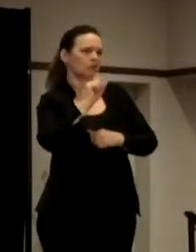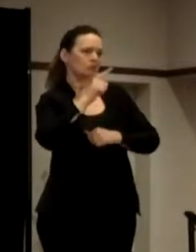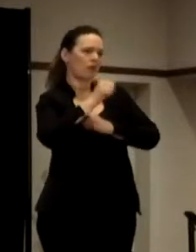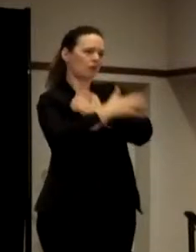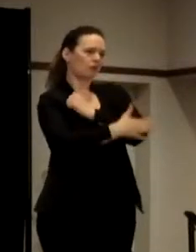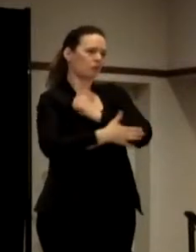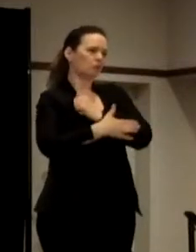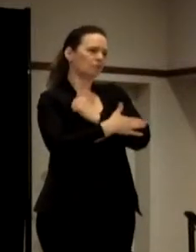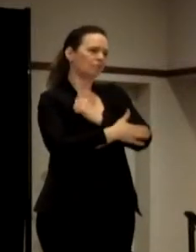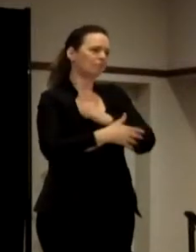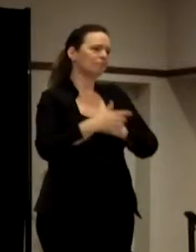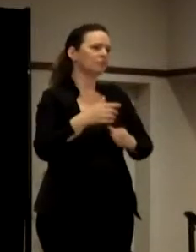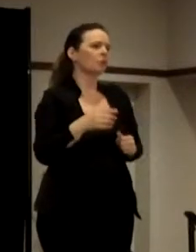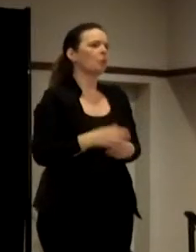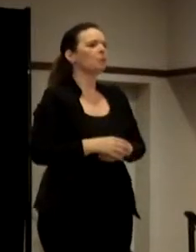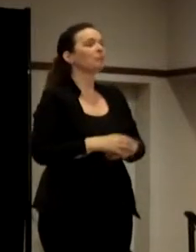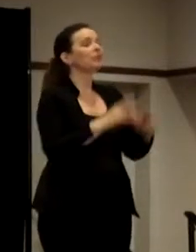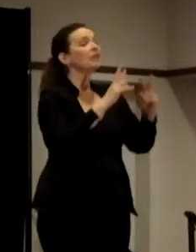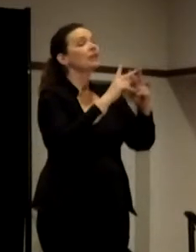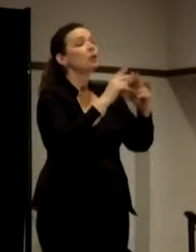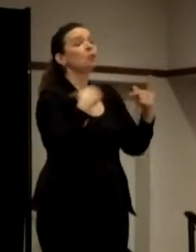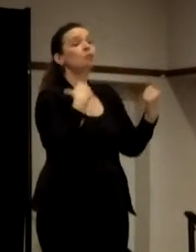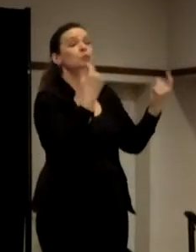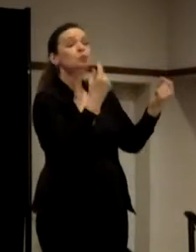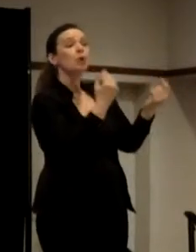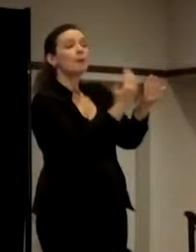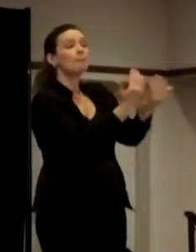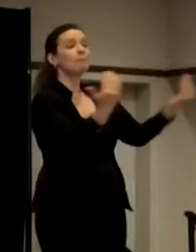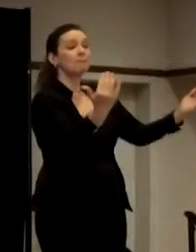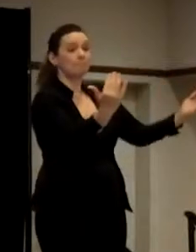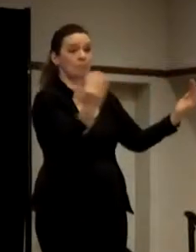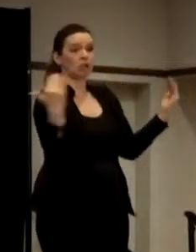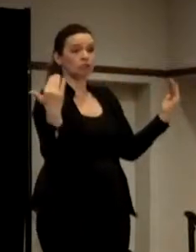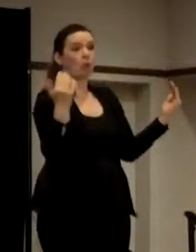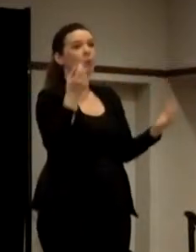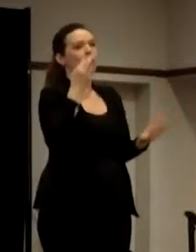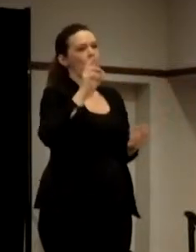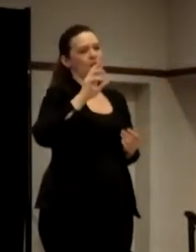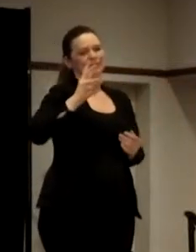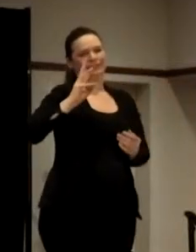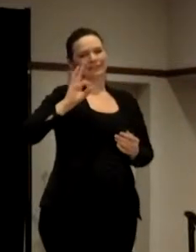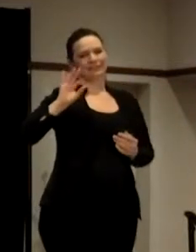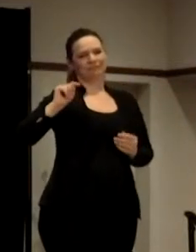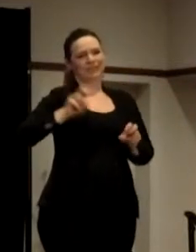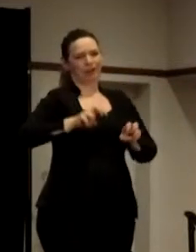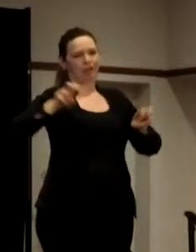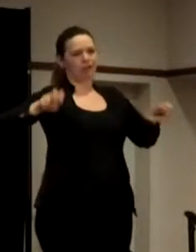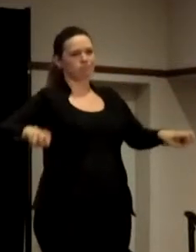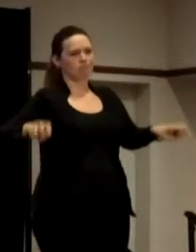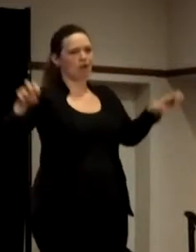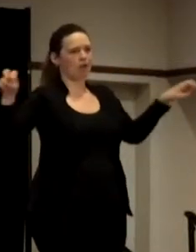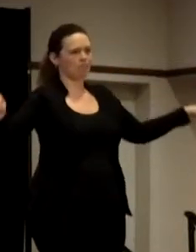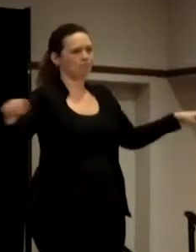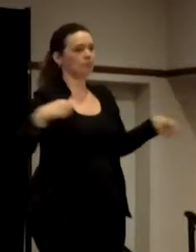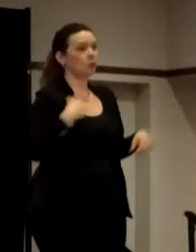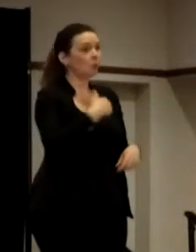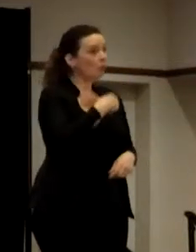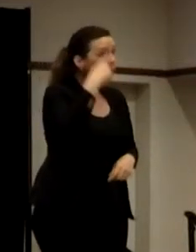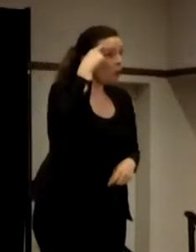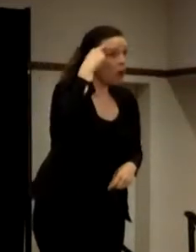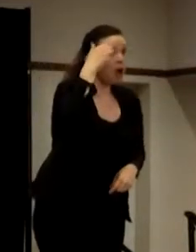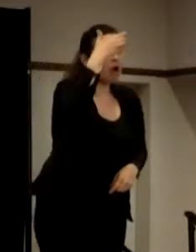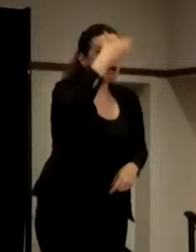feet. So, we thought the face shields would have been a good solution. We